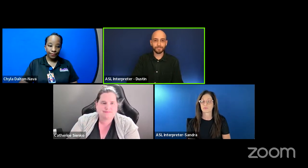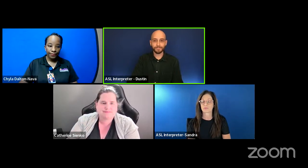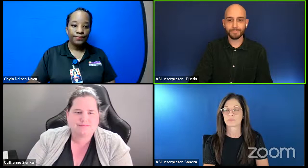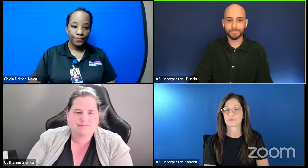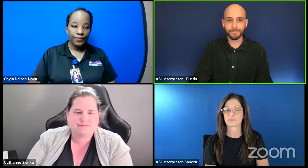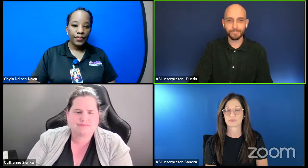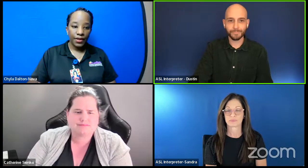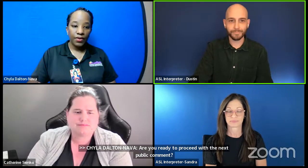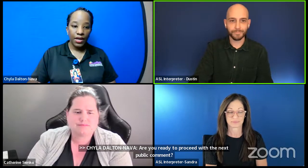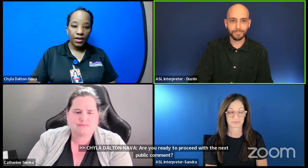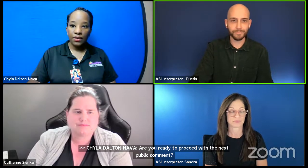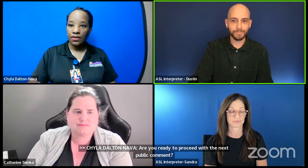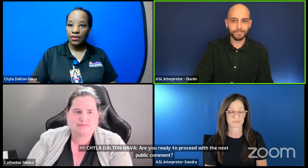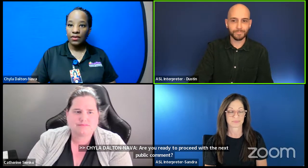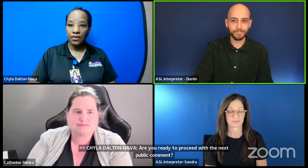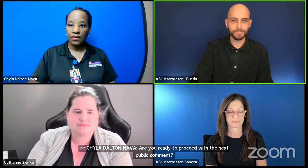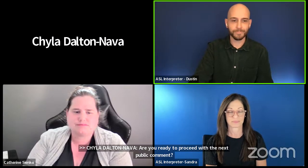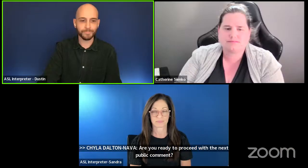Yes.